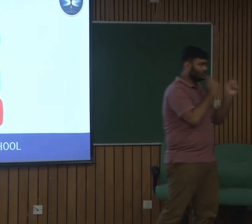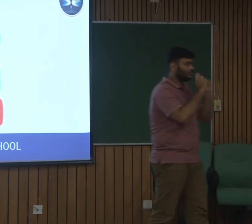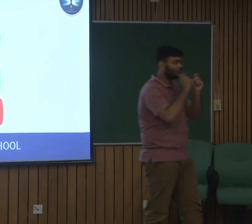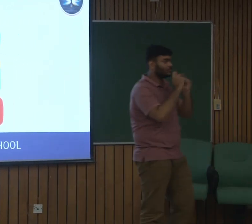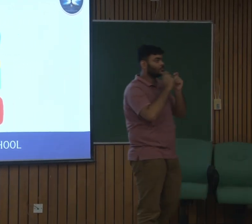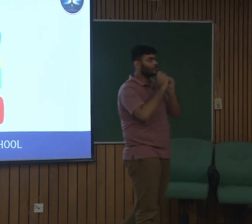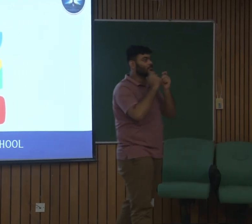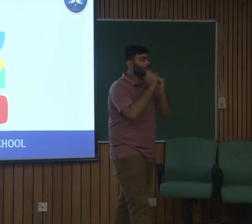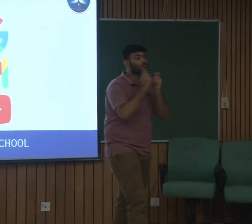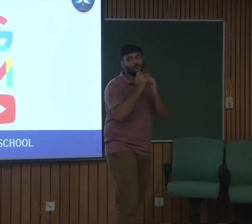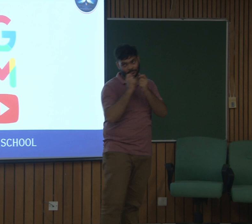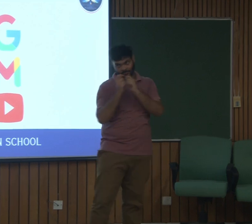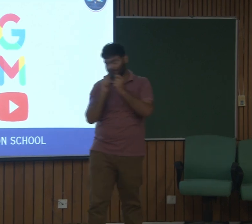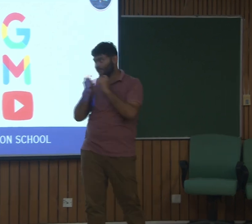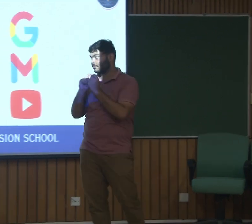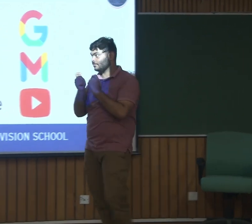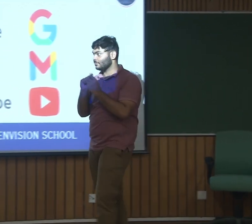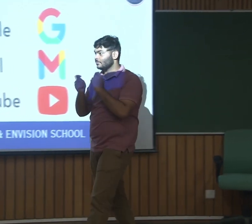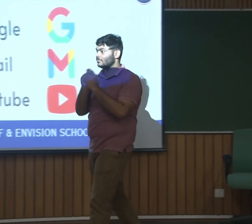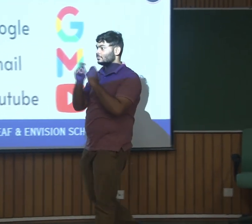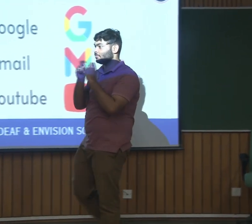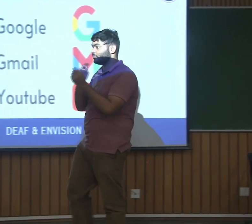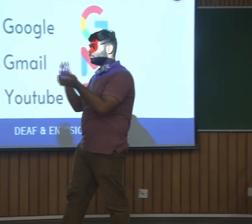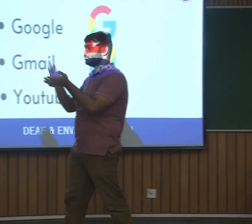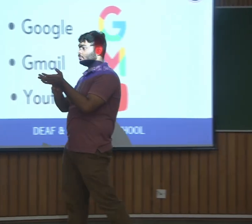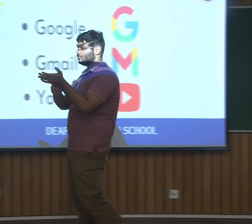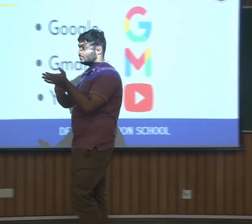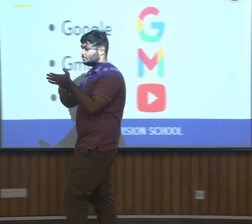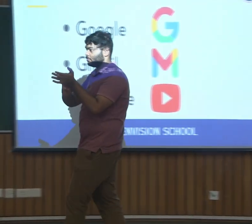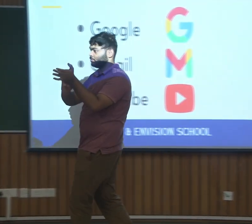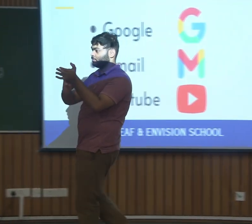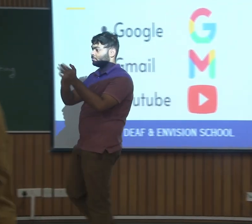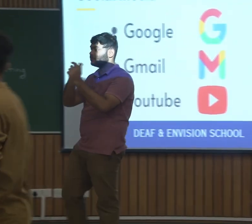Social, then goes media. M.